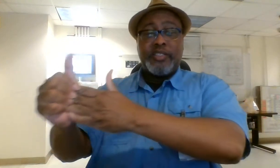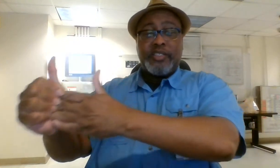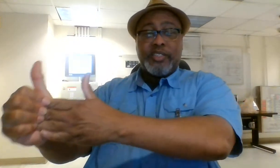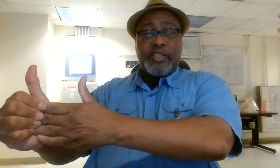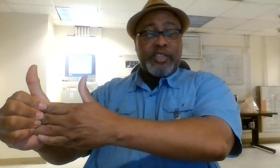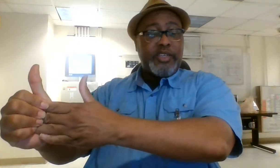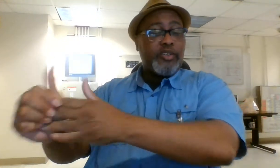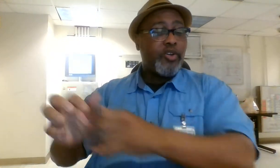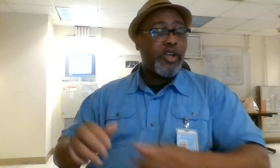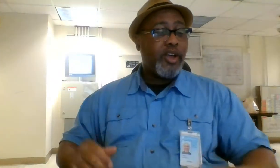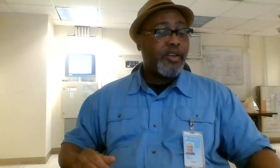Lead or guide.